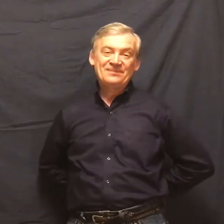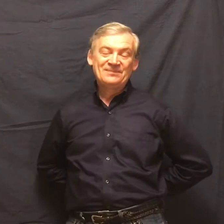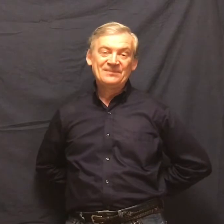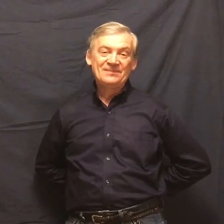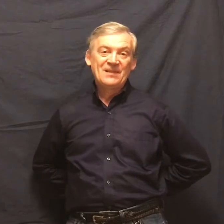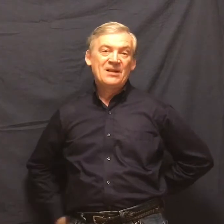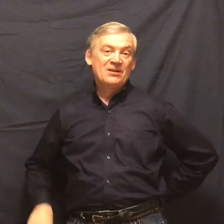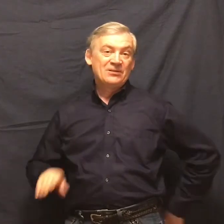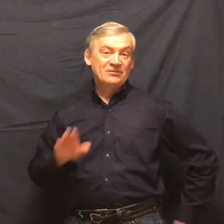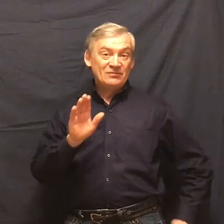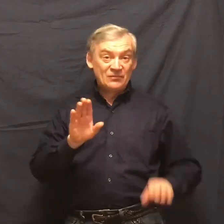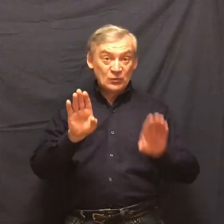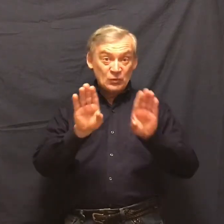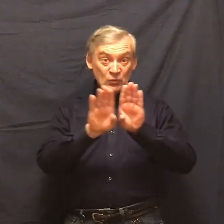forward.